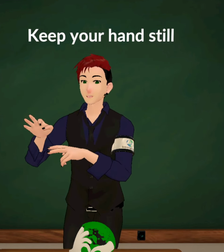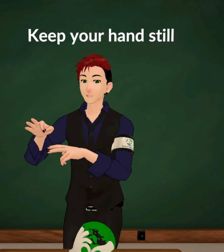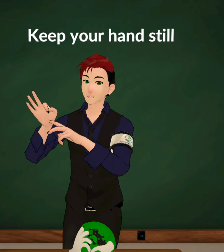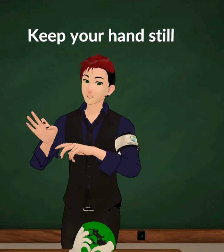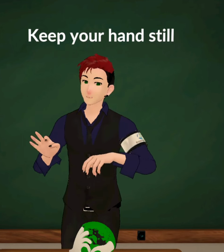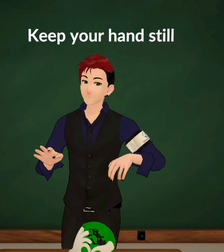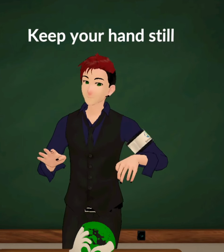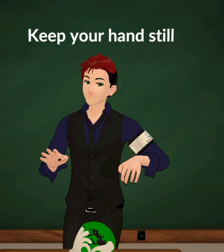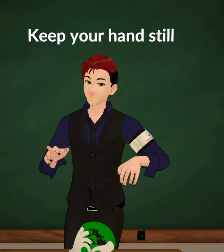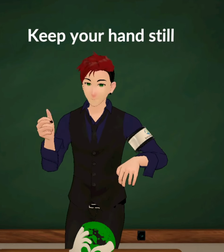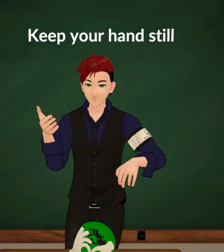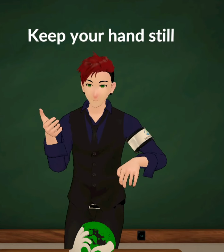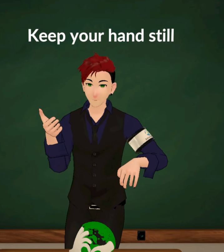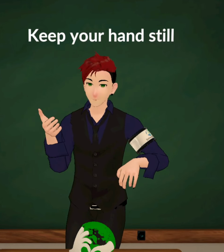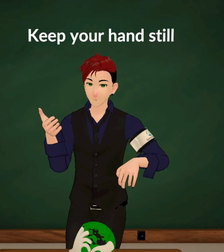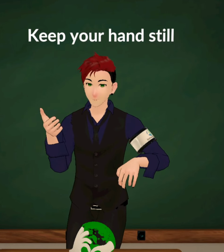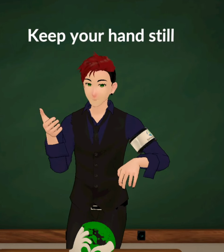the exception.